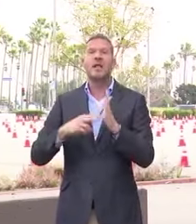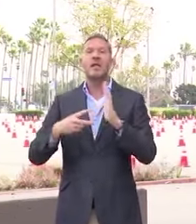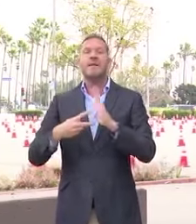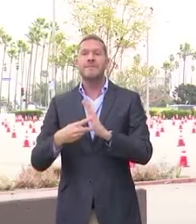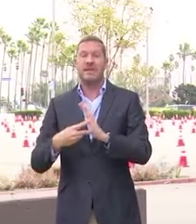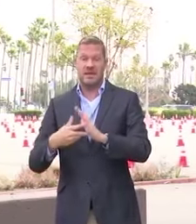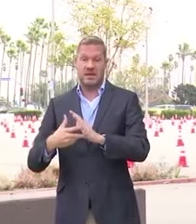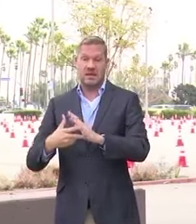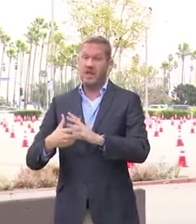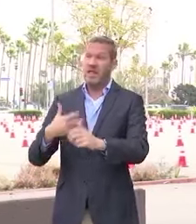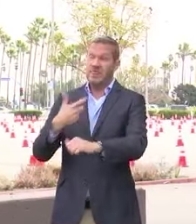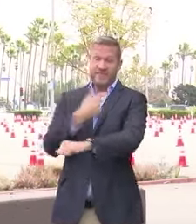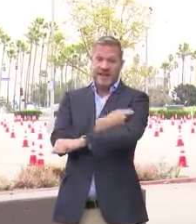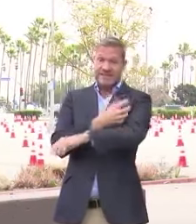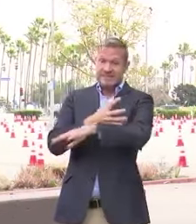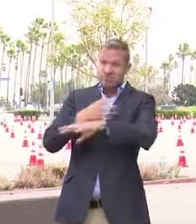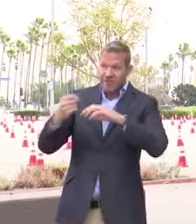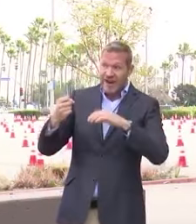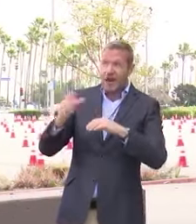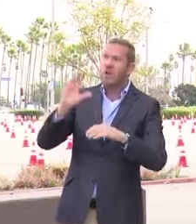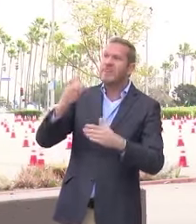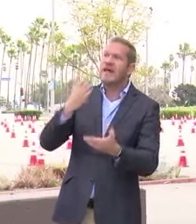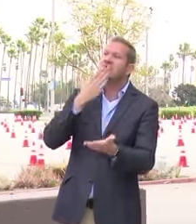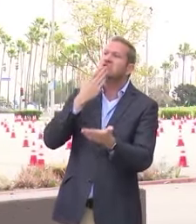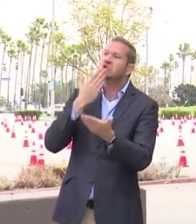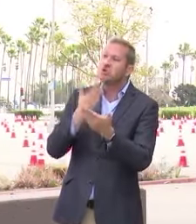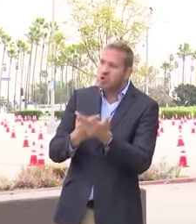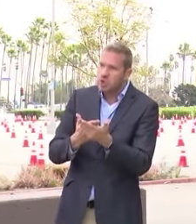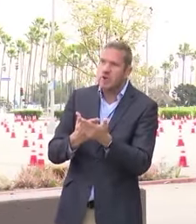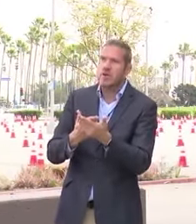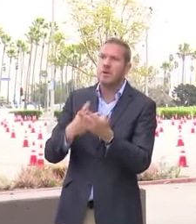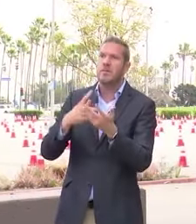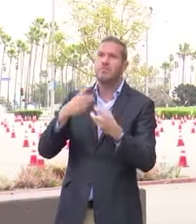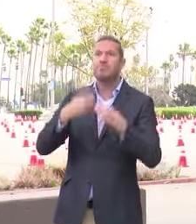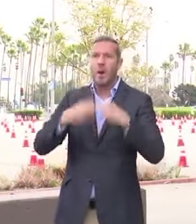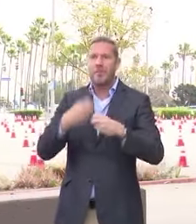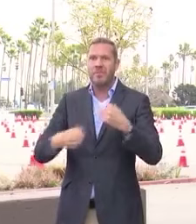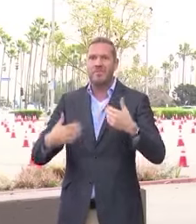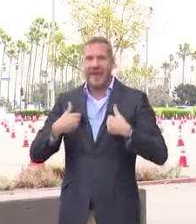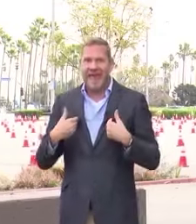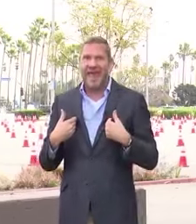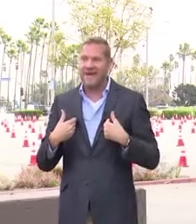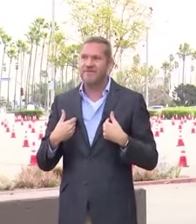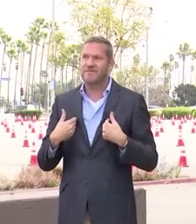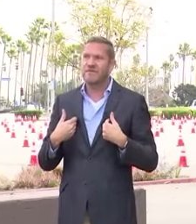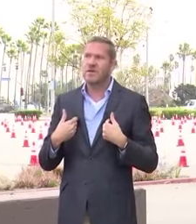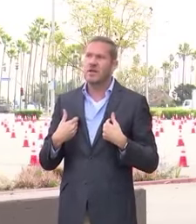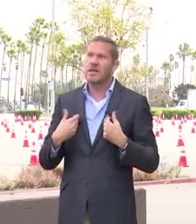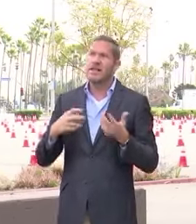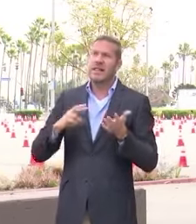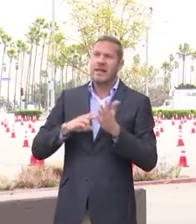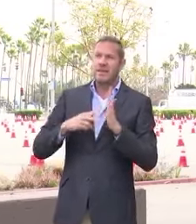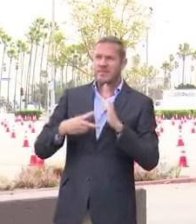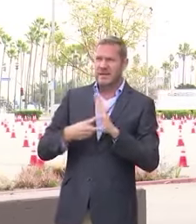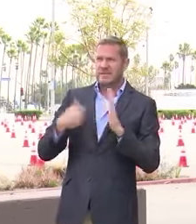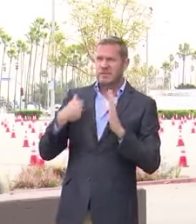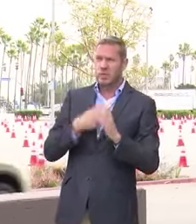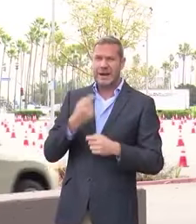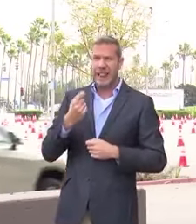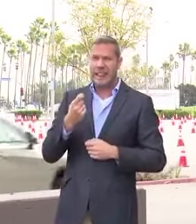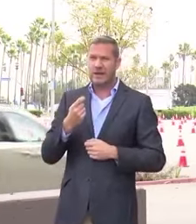running out of vaccine is a good problem to have. And so I think our approach is we are probably being less